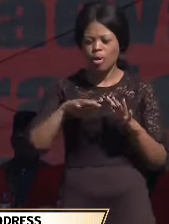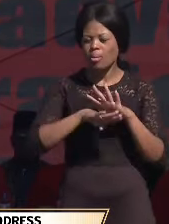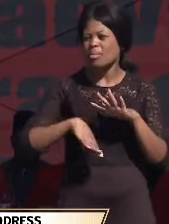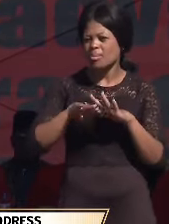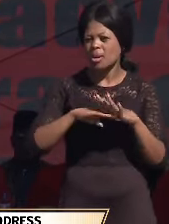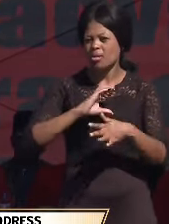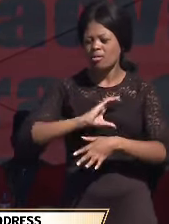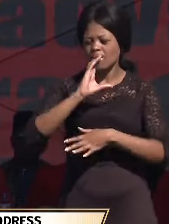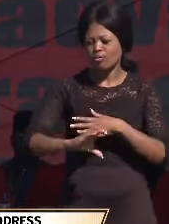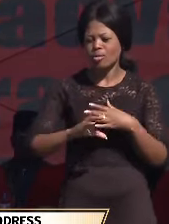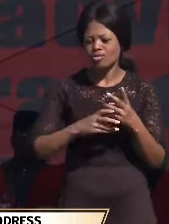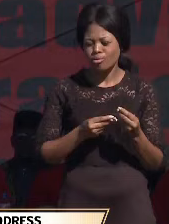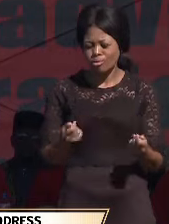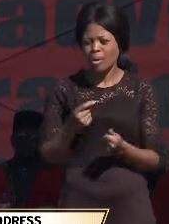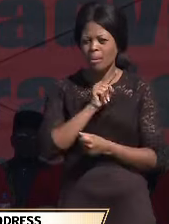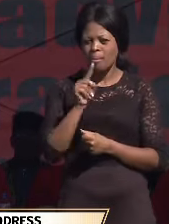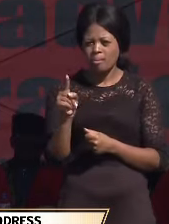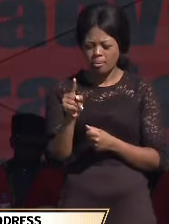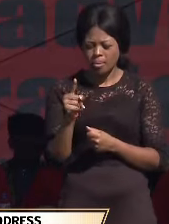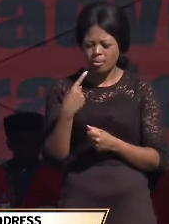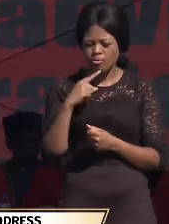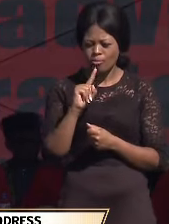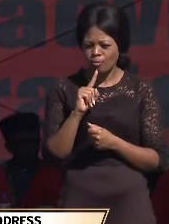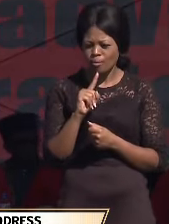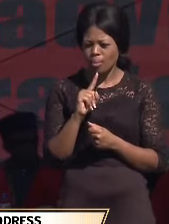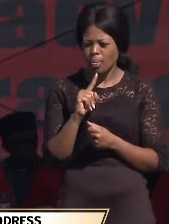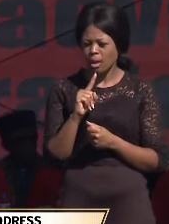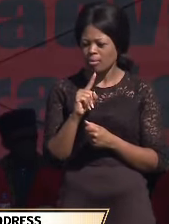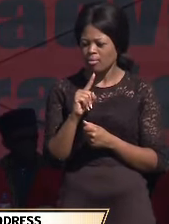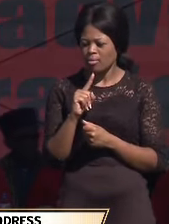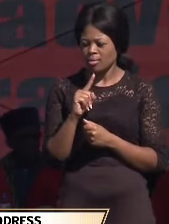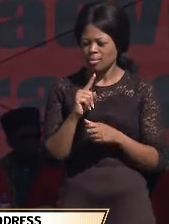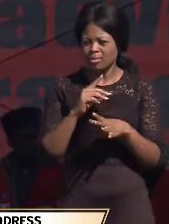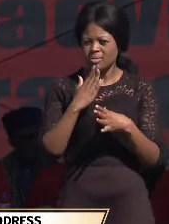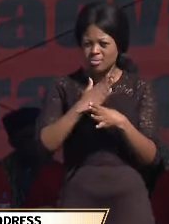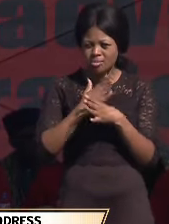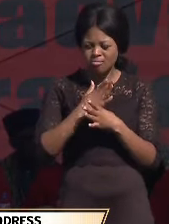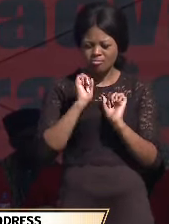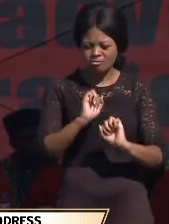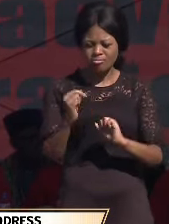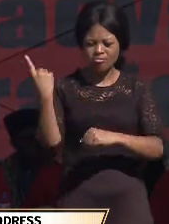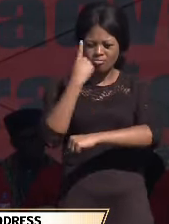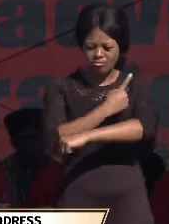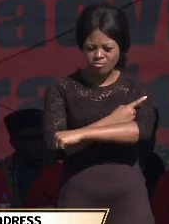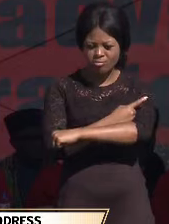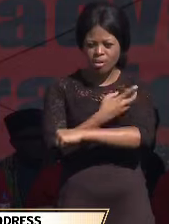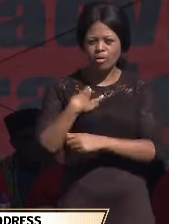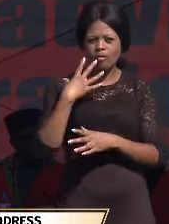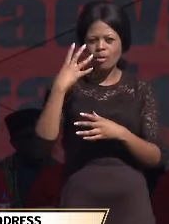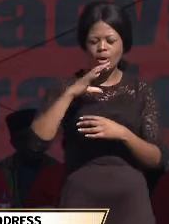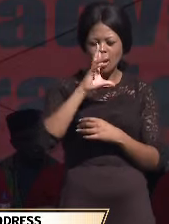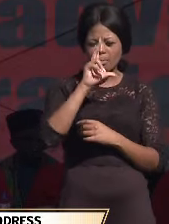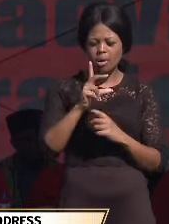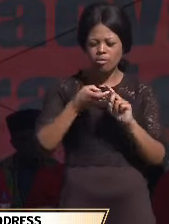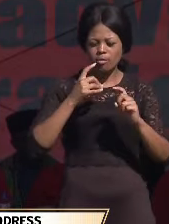conference resolution, but in terms of the strategic objectives and the task of the day facing the people of